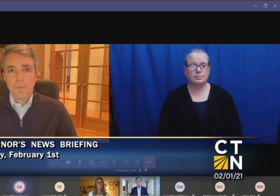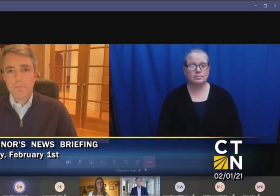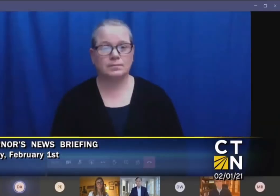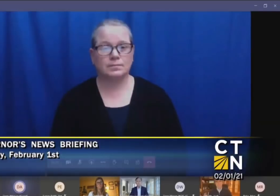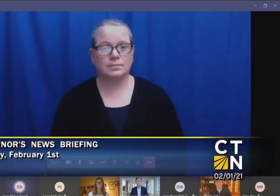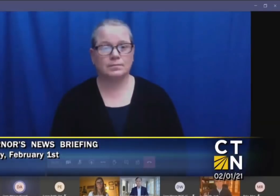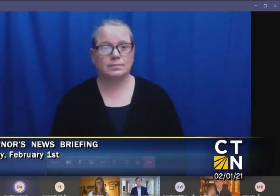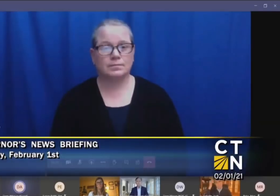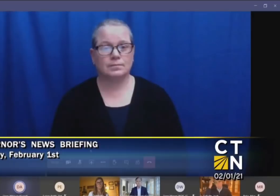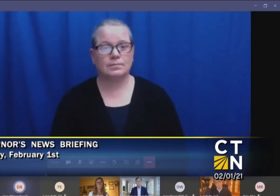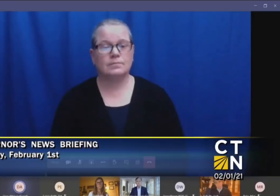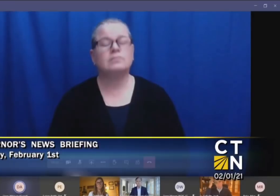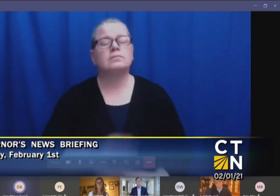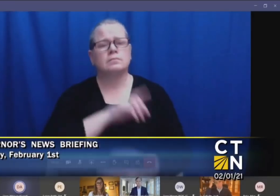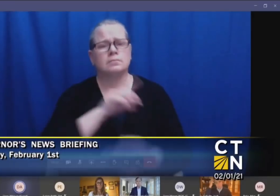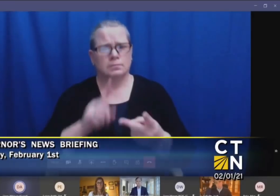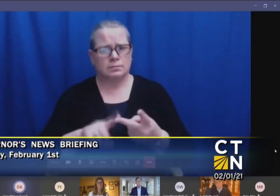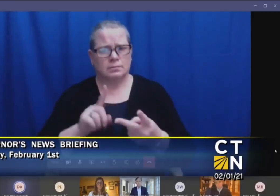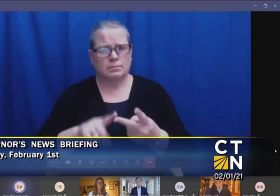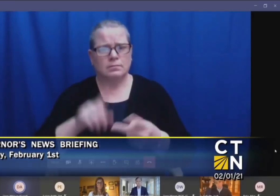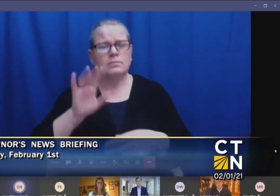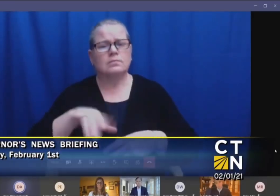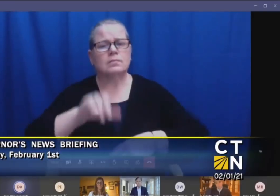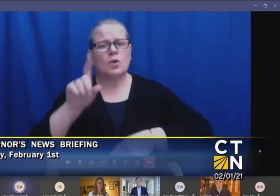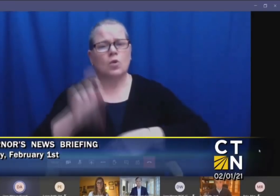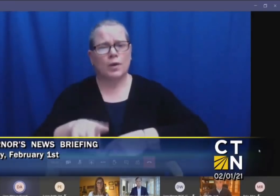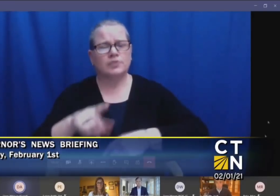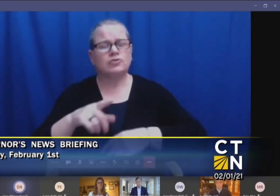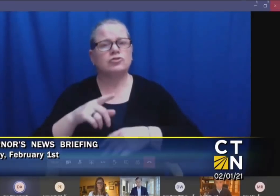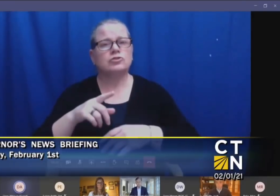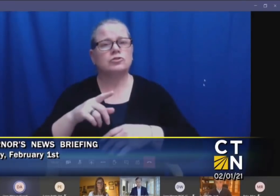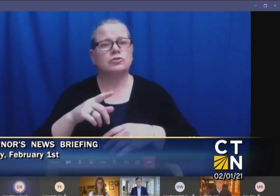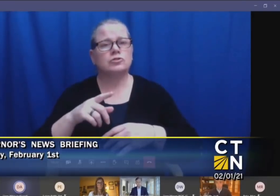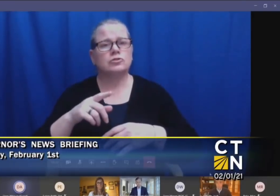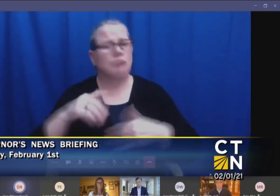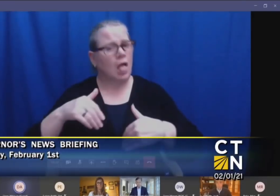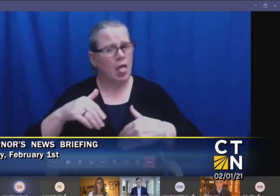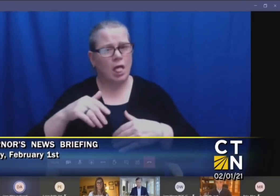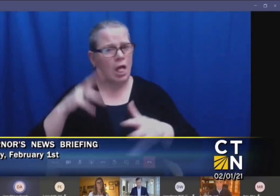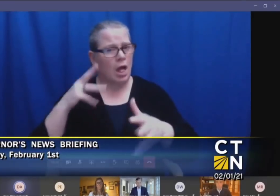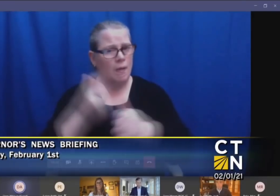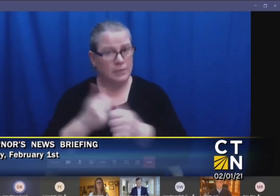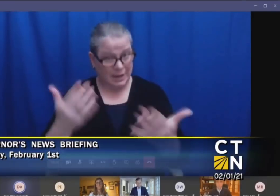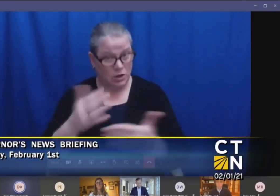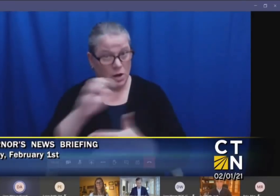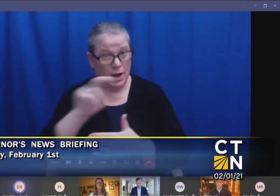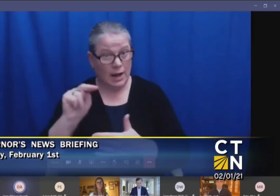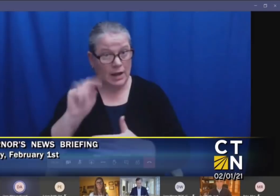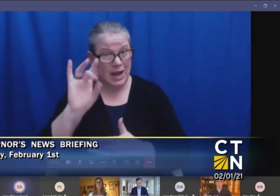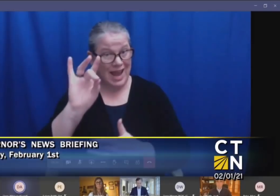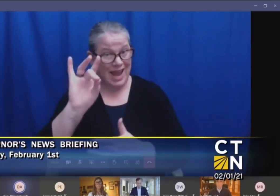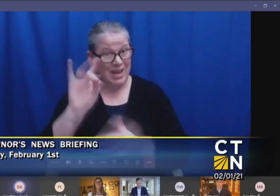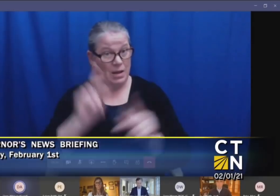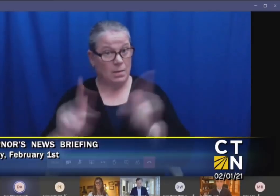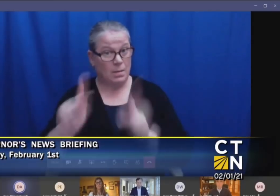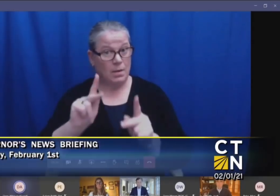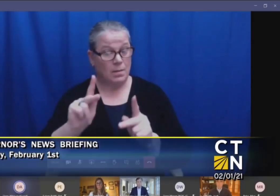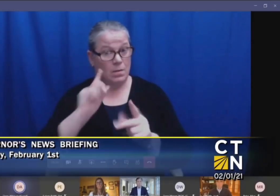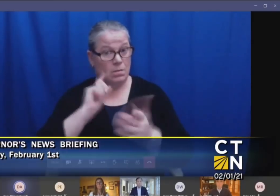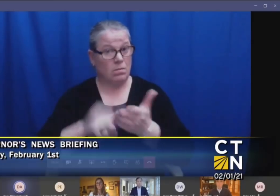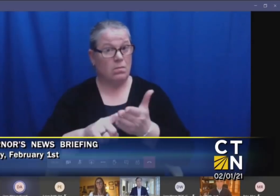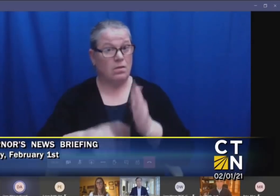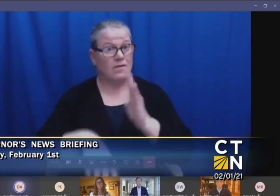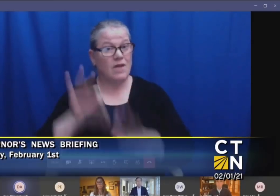And on the variant, you haven't given an update. Have we not had any more than 8 cases of the variant, of